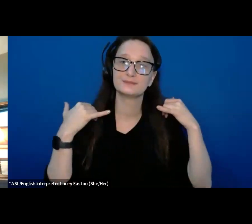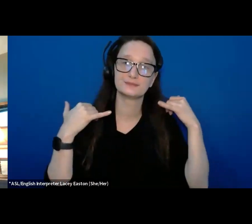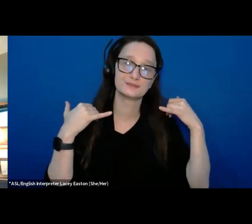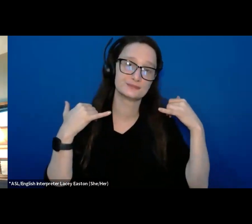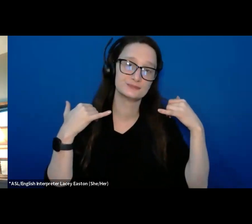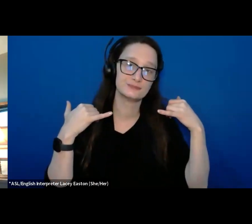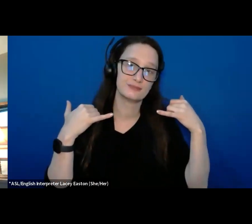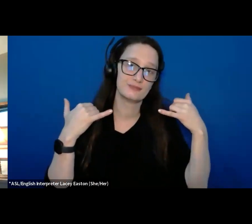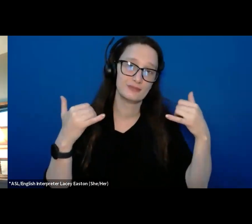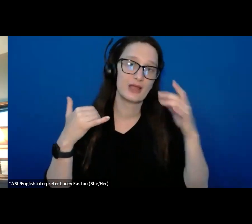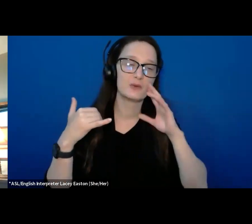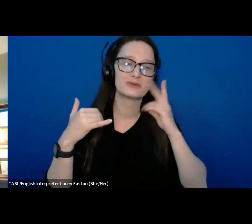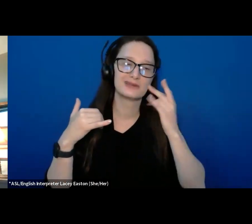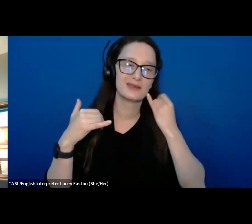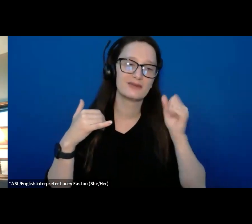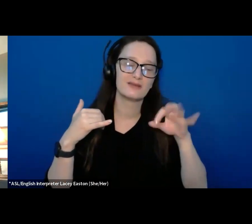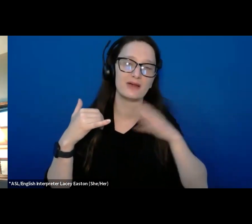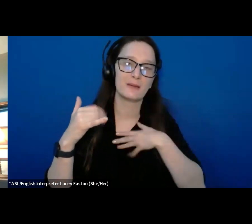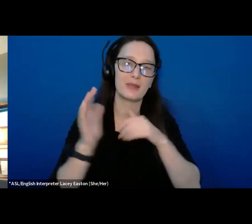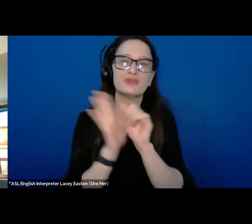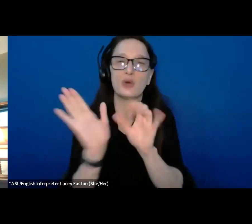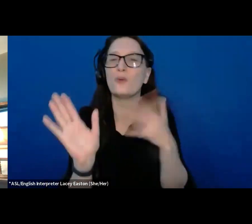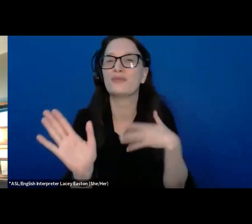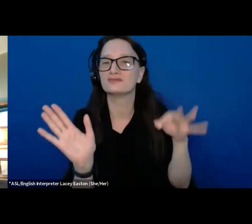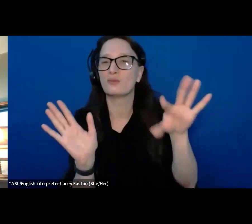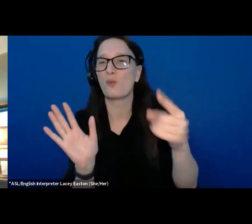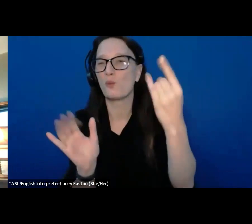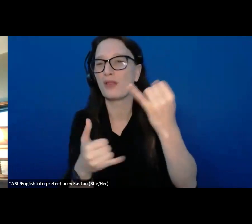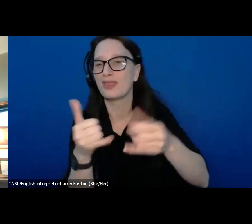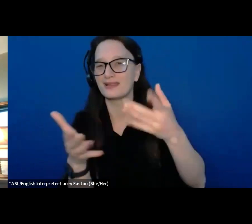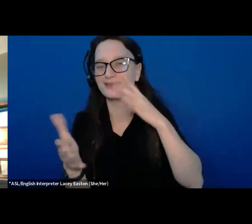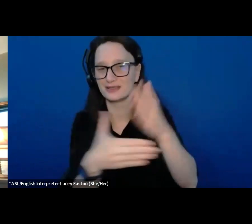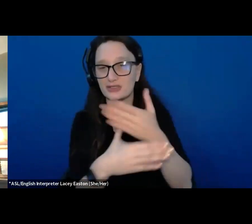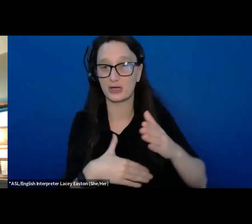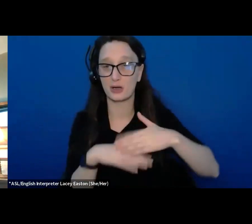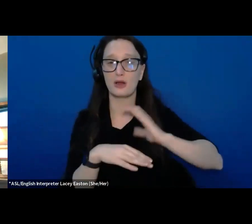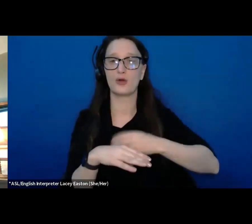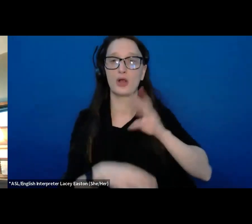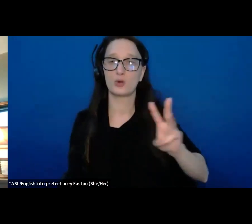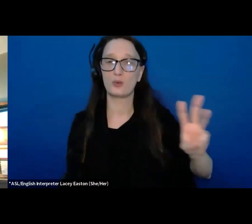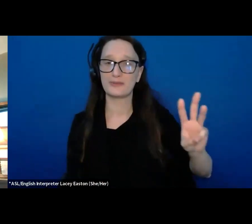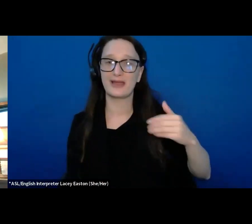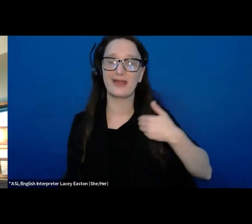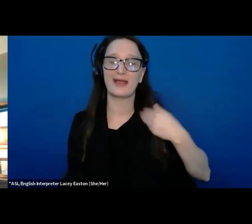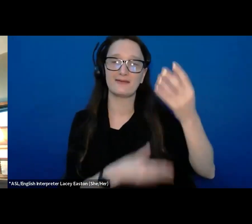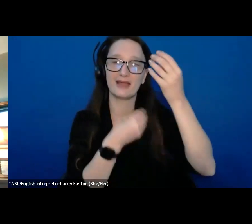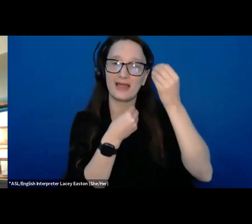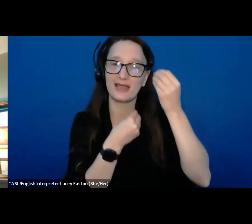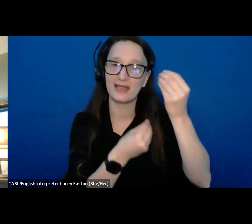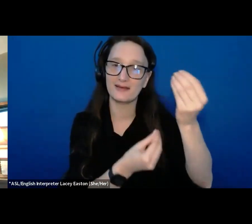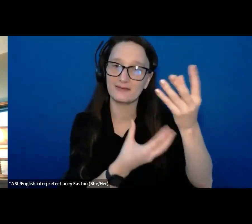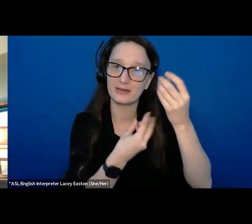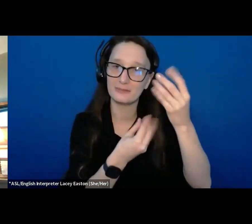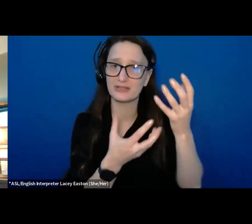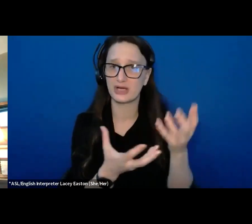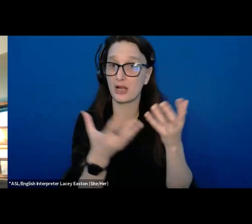agenda. Oh, I did want to share one last thing. So on our website, they have the information. Again, we had a lot of you that were